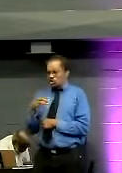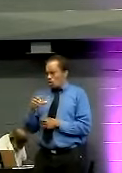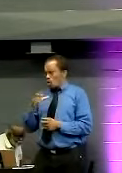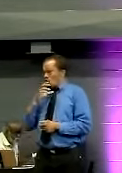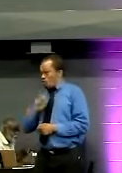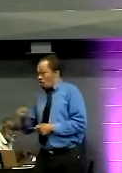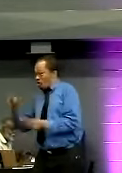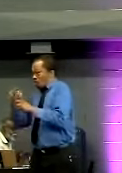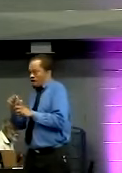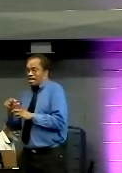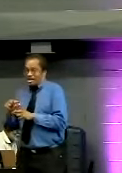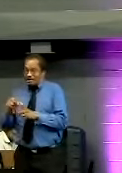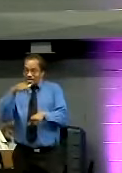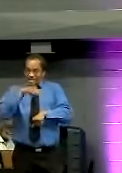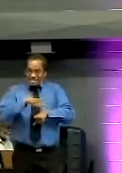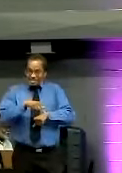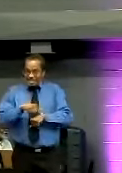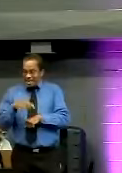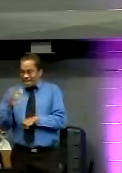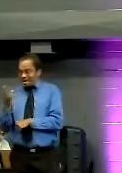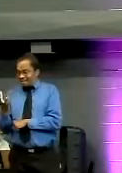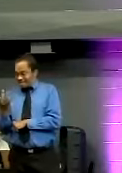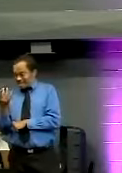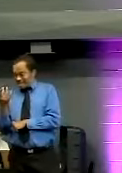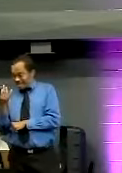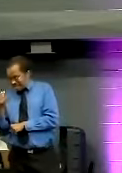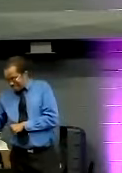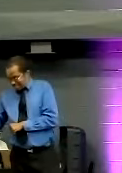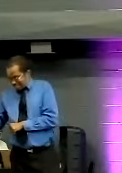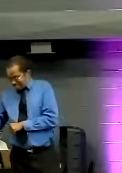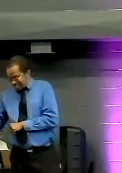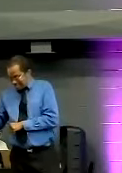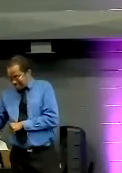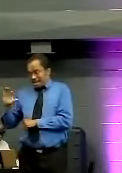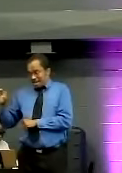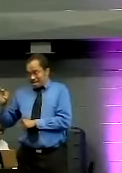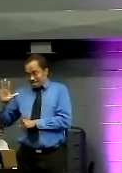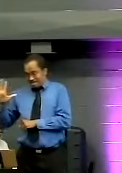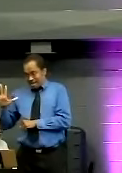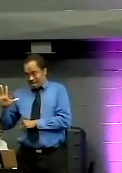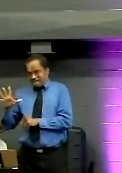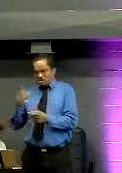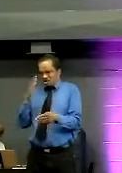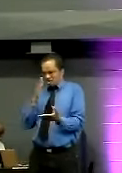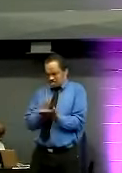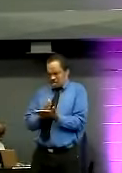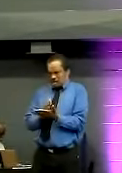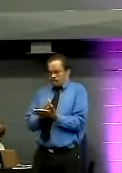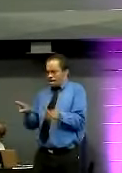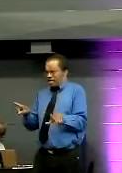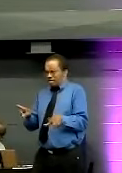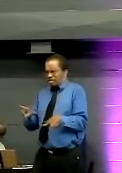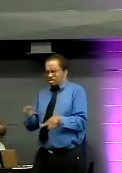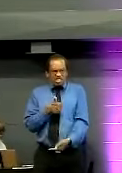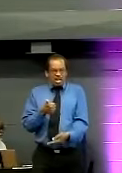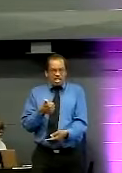was a period between 1895 and 1925 that it was banned from use because of its vulgarity, but it's not